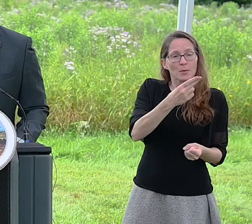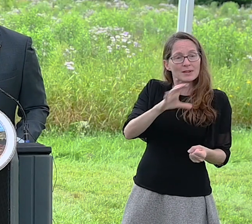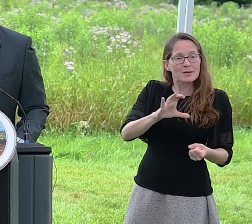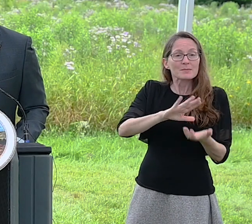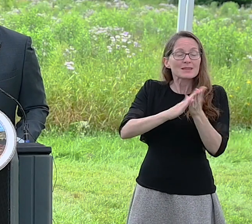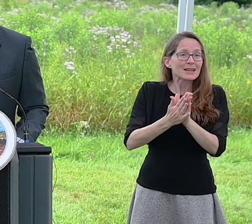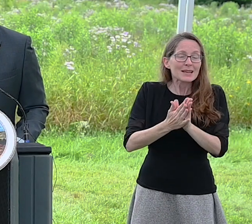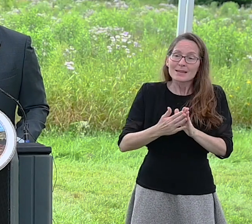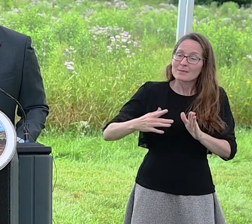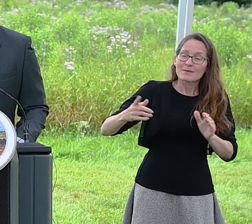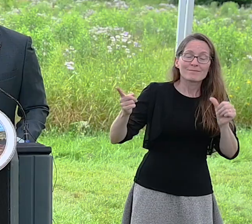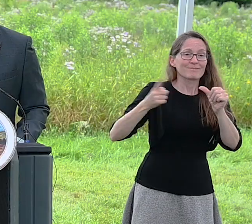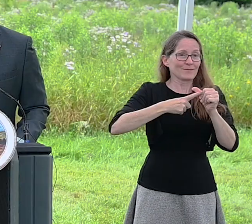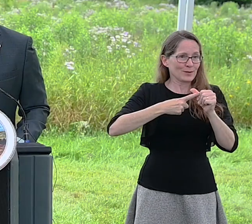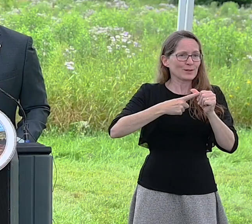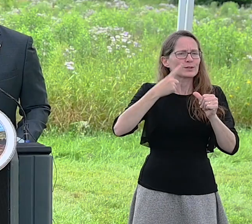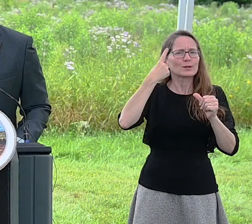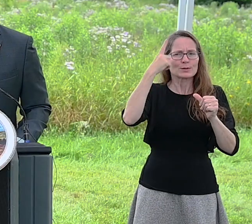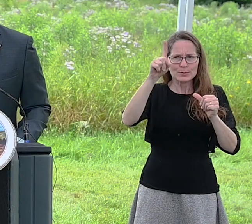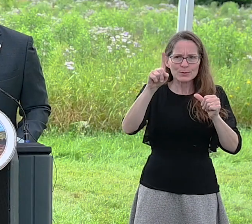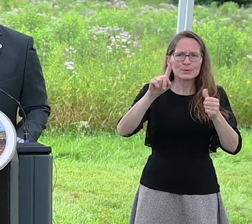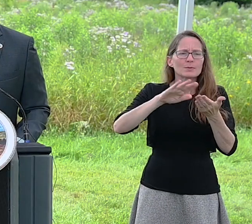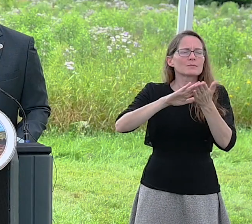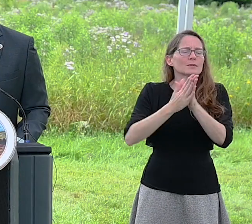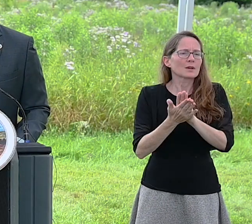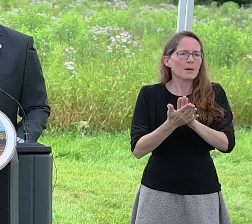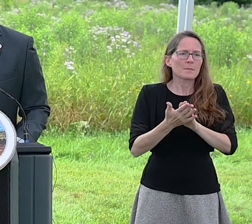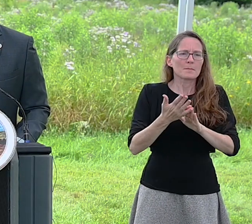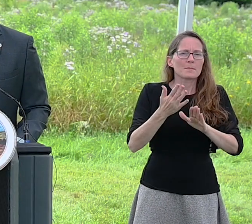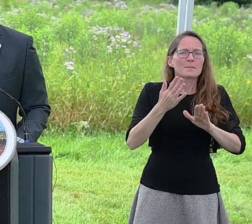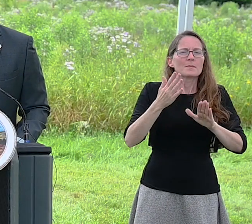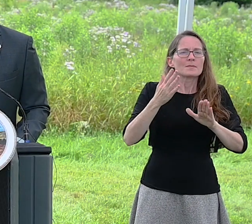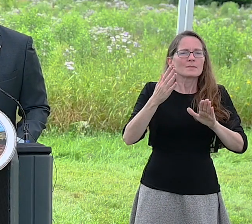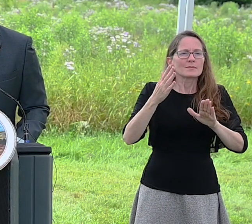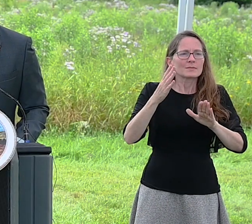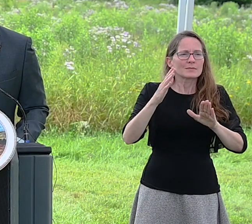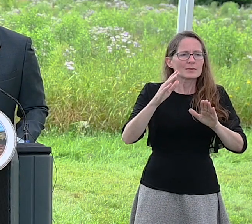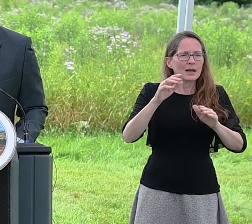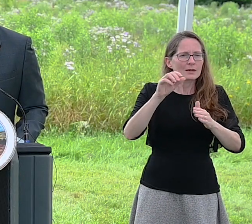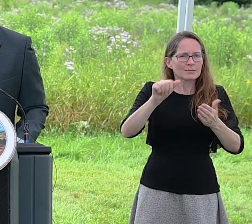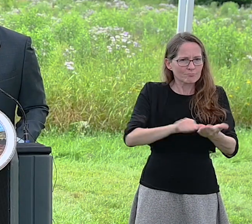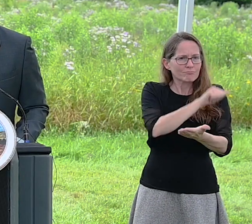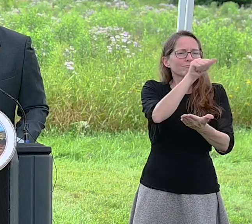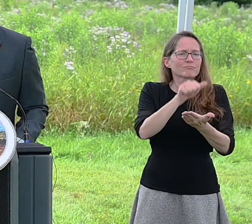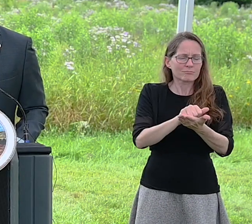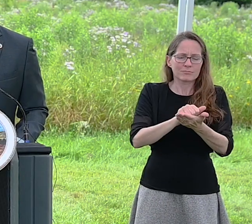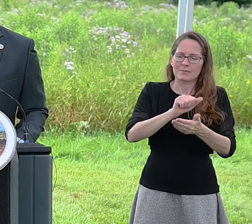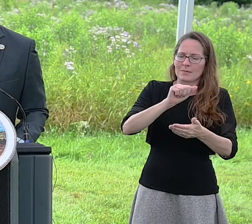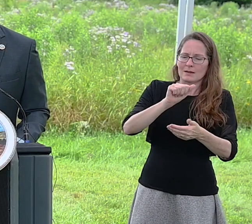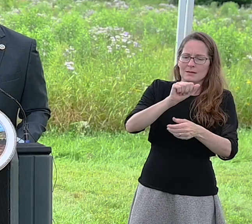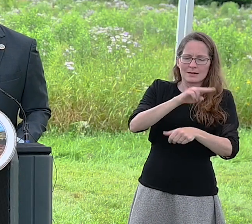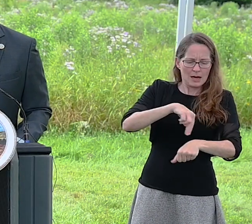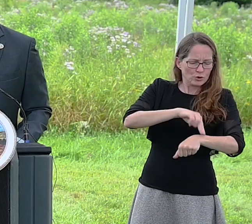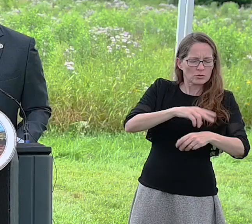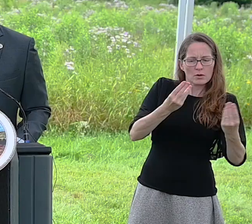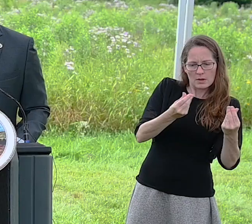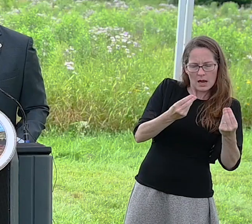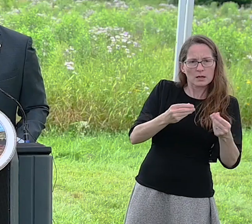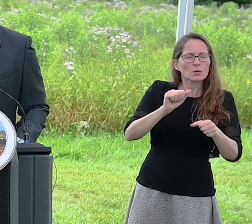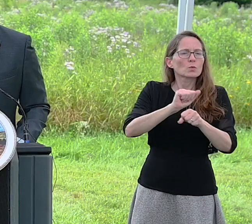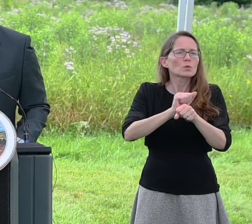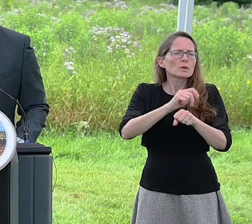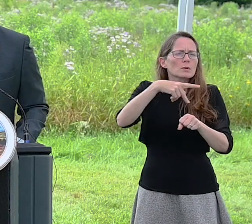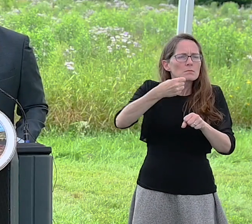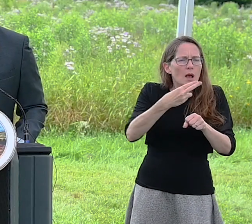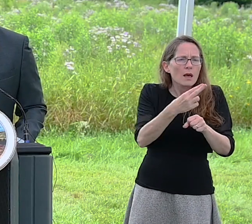Climate Alliance's Natural and Working Lands Challenges. This put us on a path of nature-based